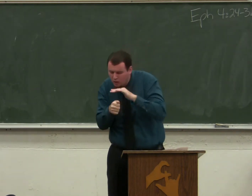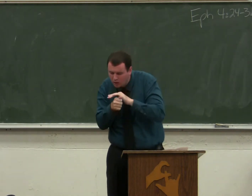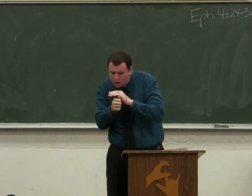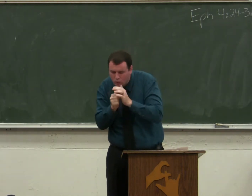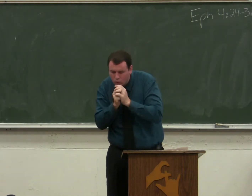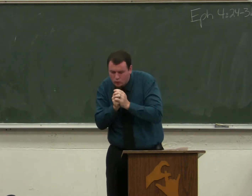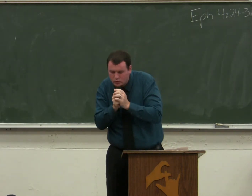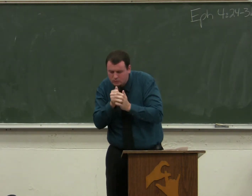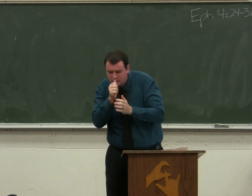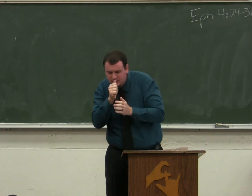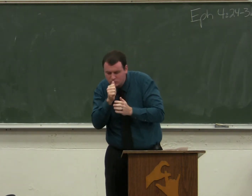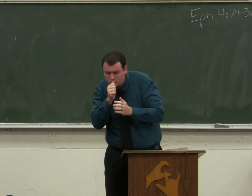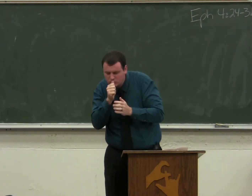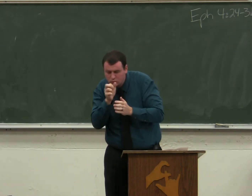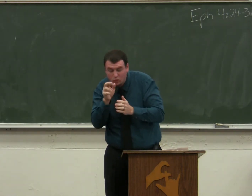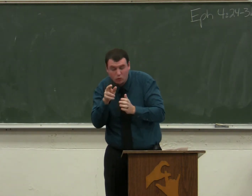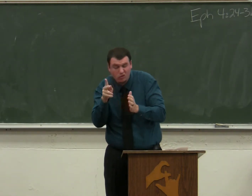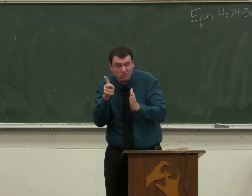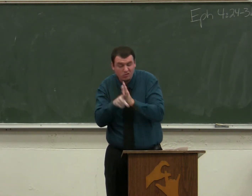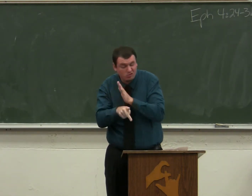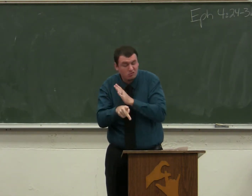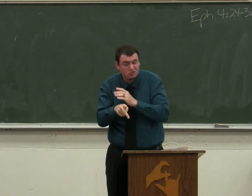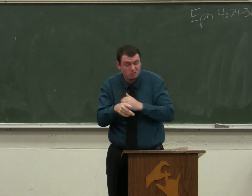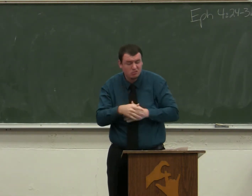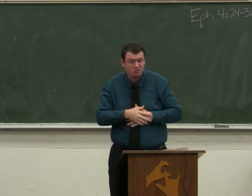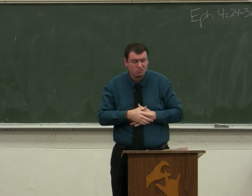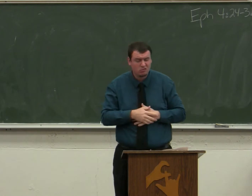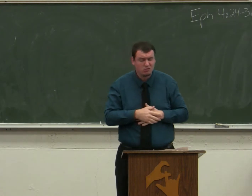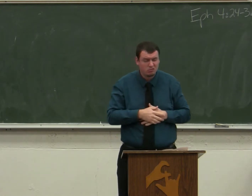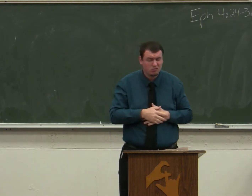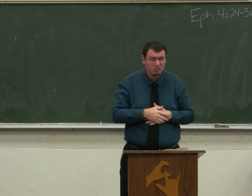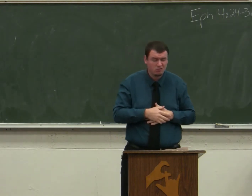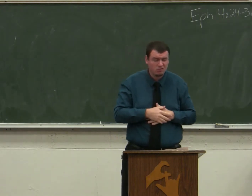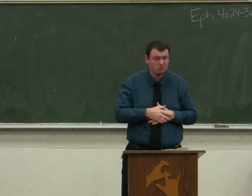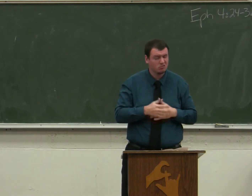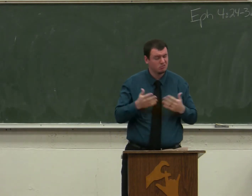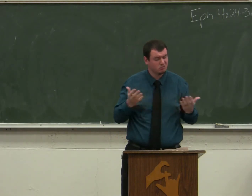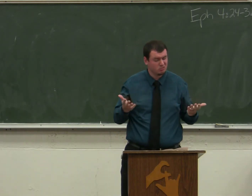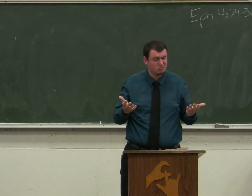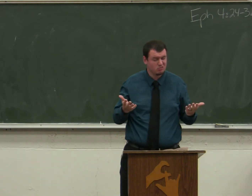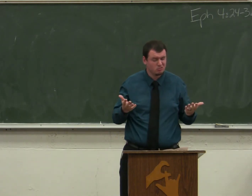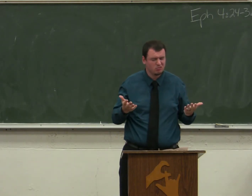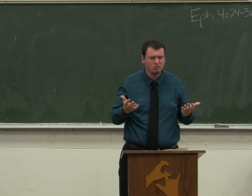In some countries, they have to hide in secret to worship, or they will be killed.